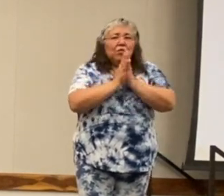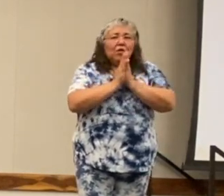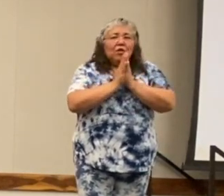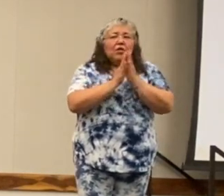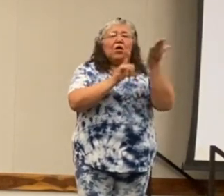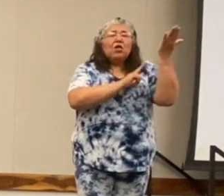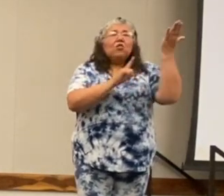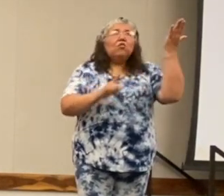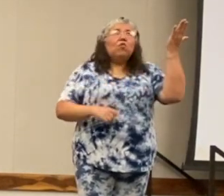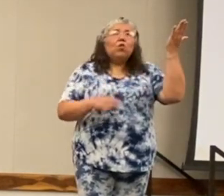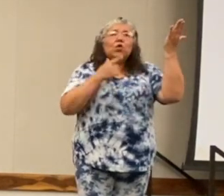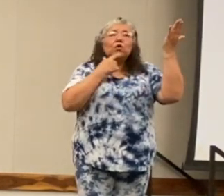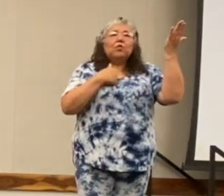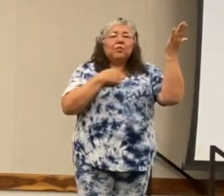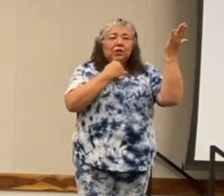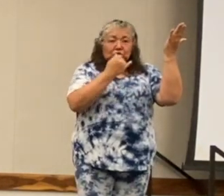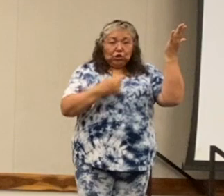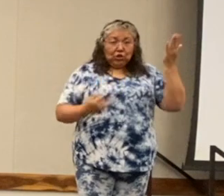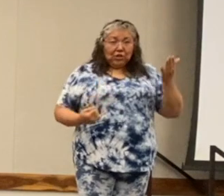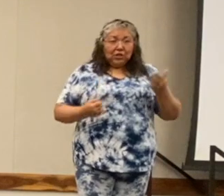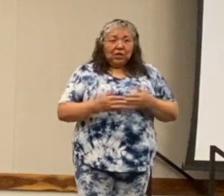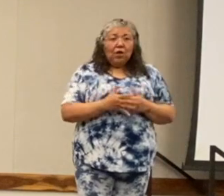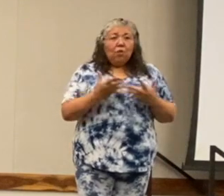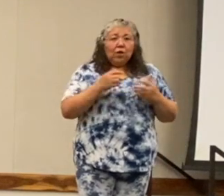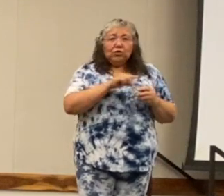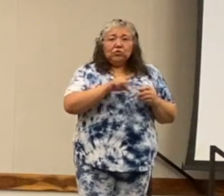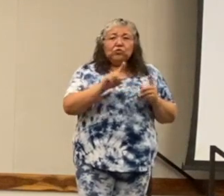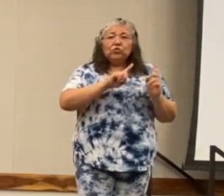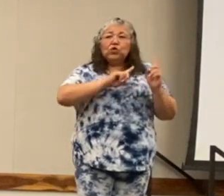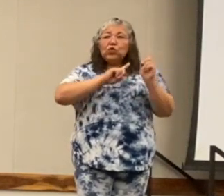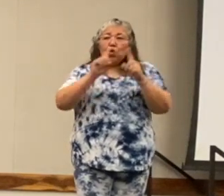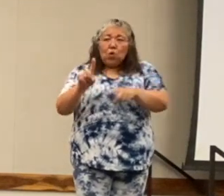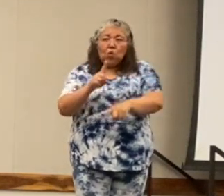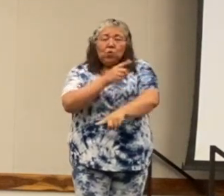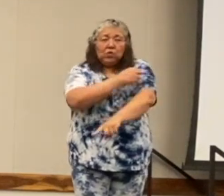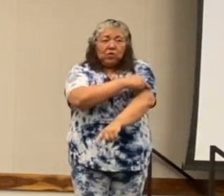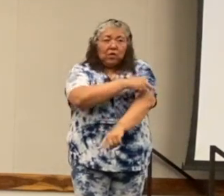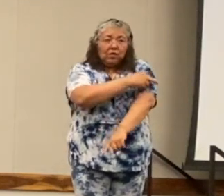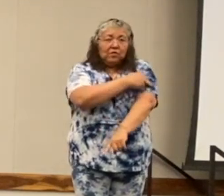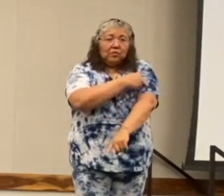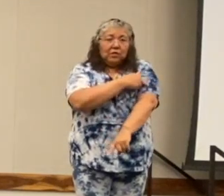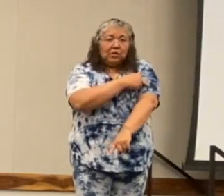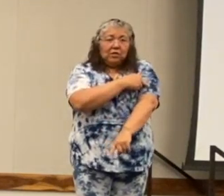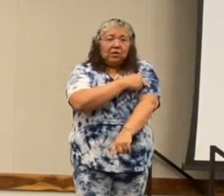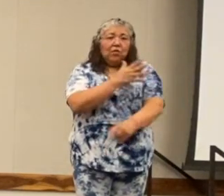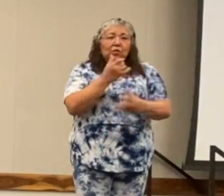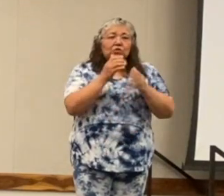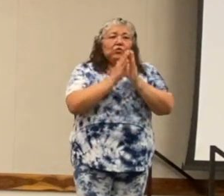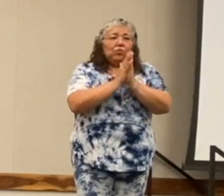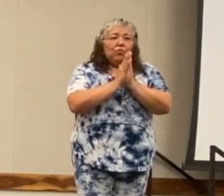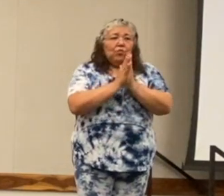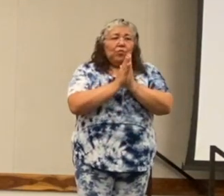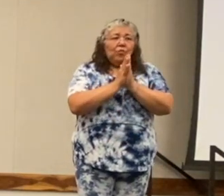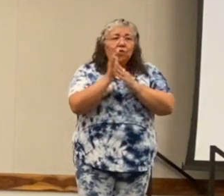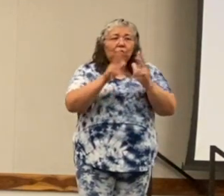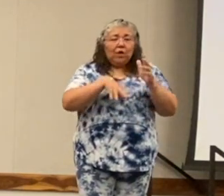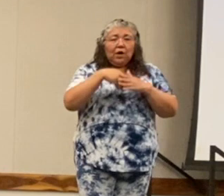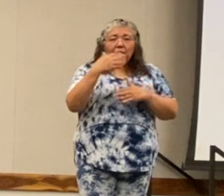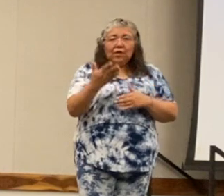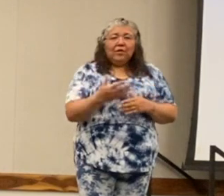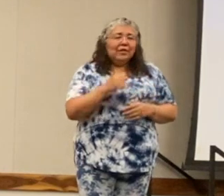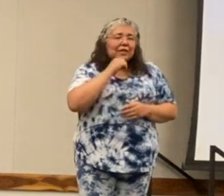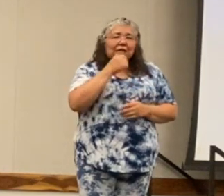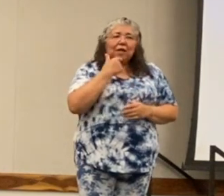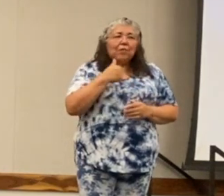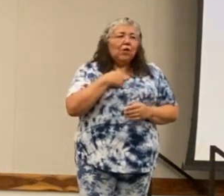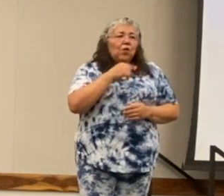Lord told me, Jason, I want you to go to the hospital. I want you to prayer walk out there. He didn't tell